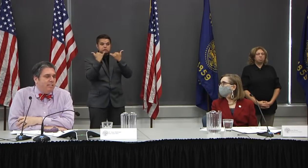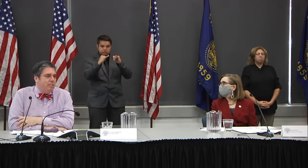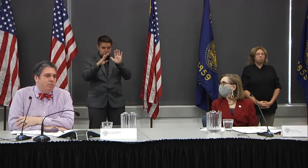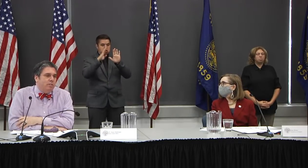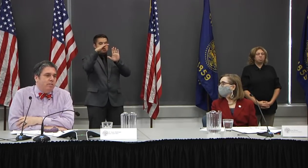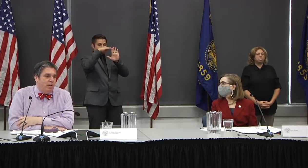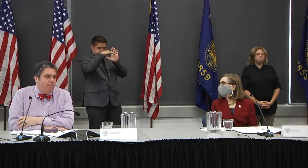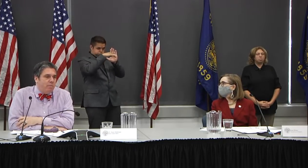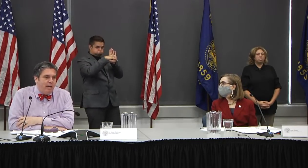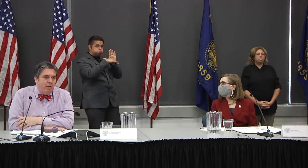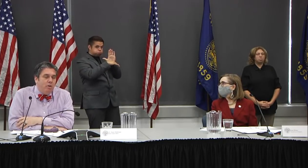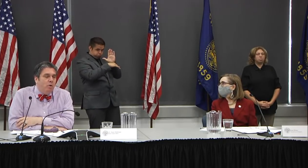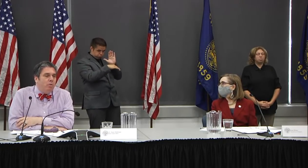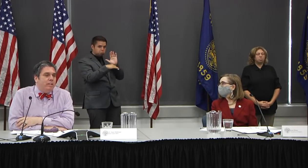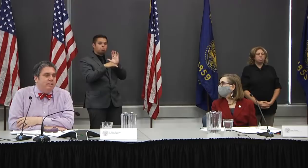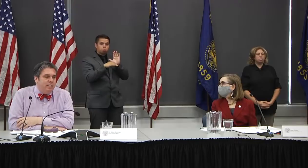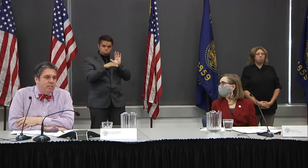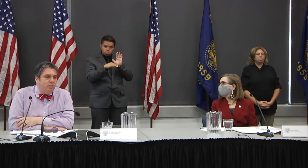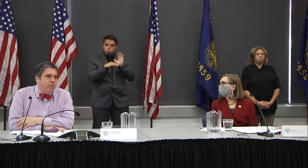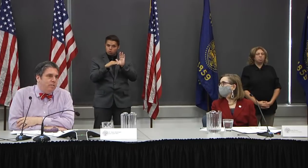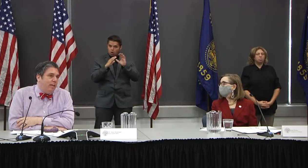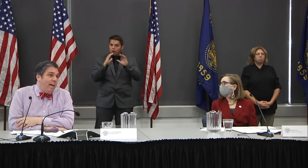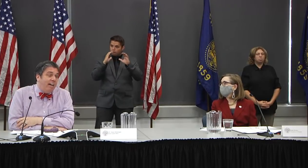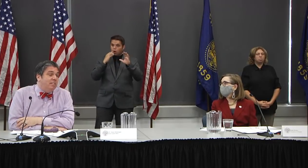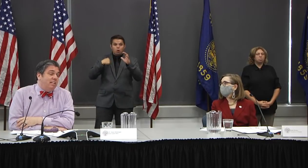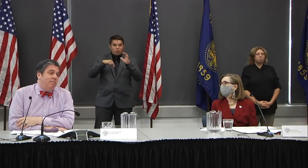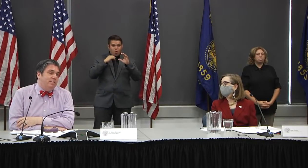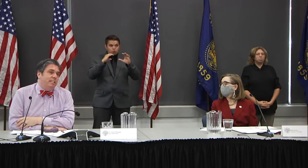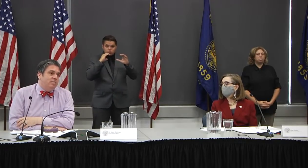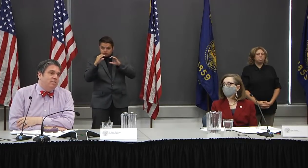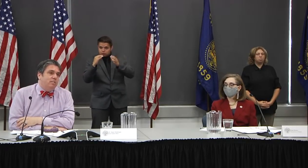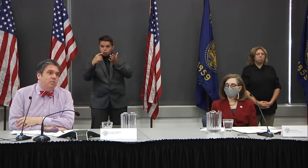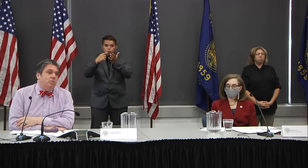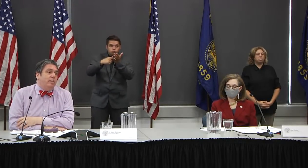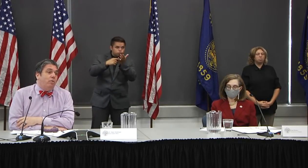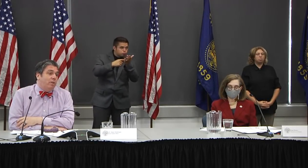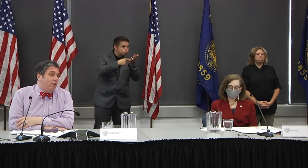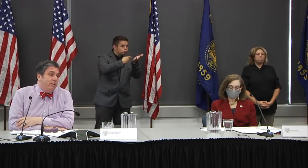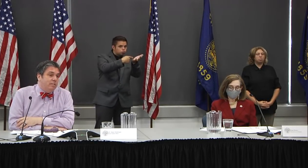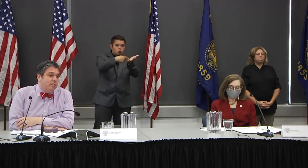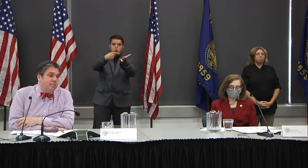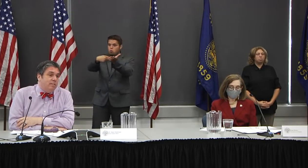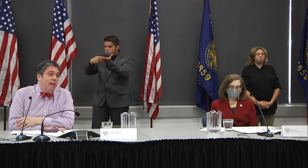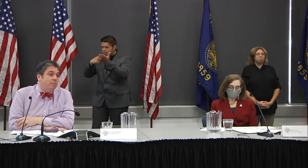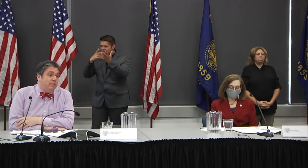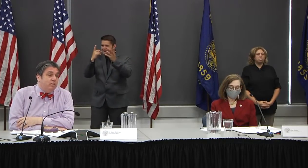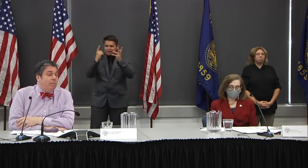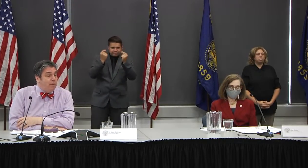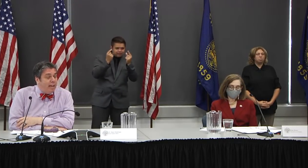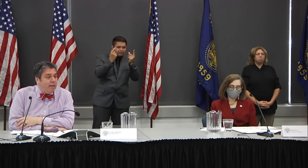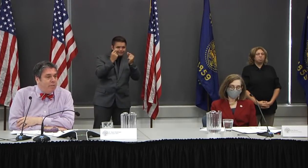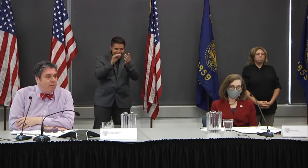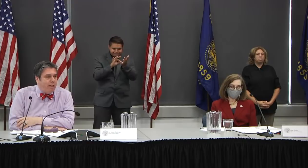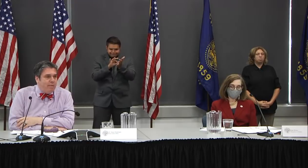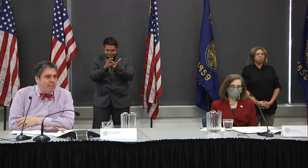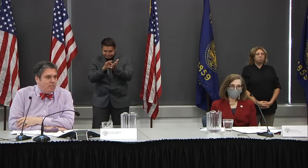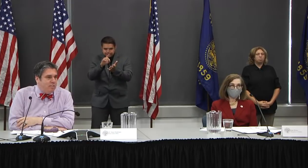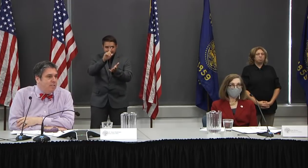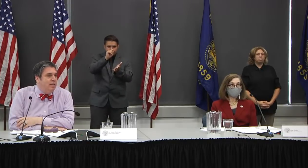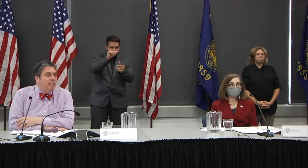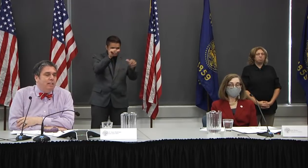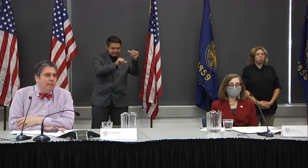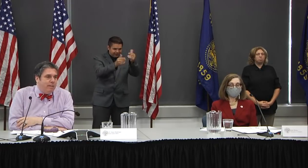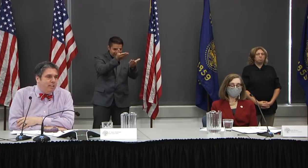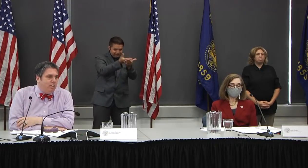our conversations with Governor Brown, we'll continue to have these conversations to ensure that Oregonians are still complying with our